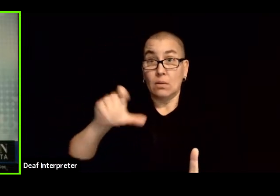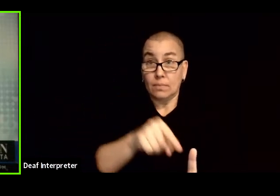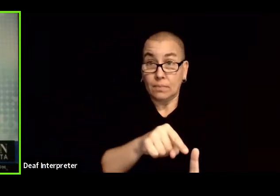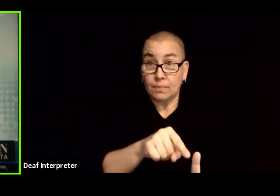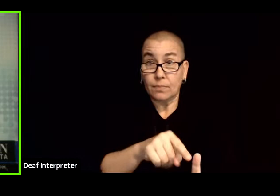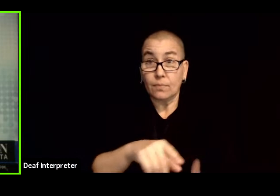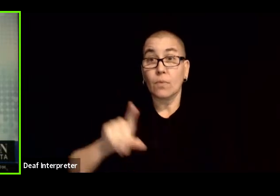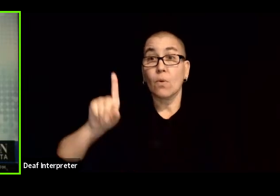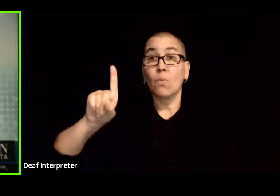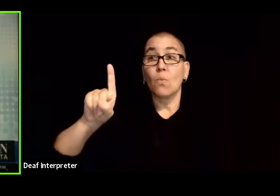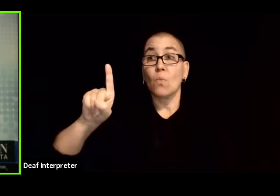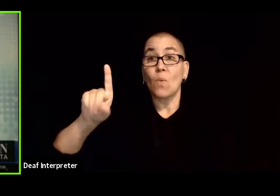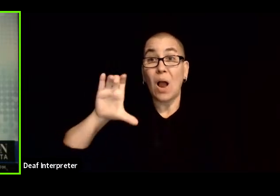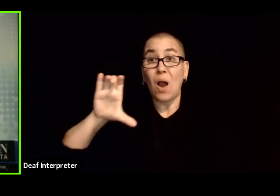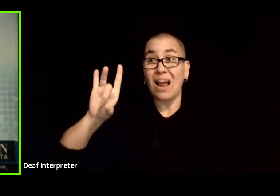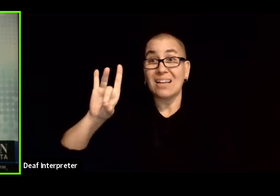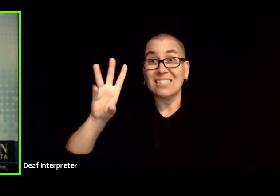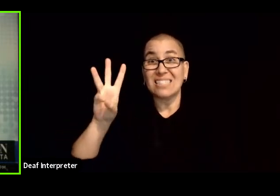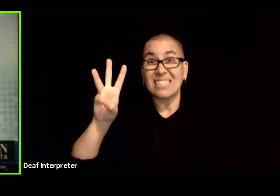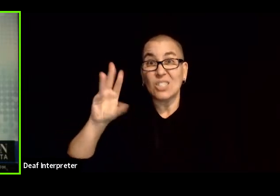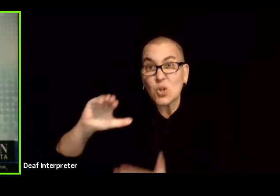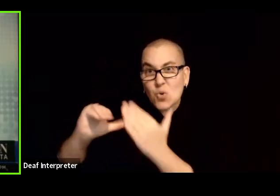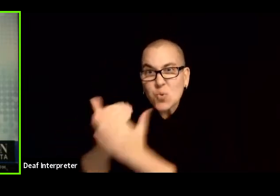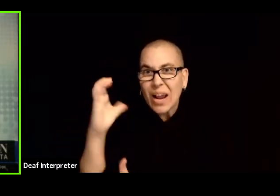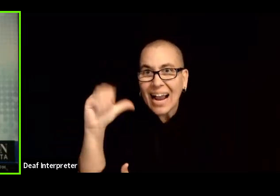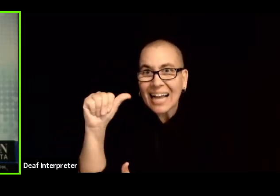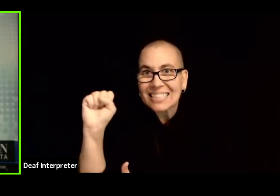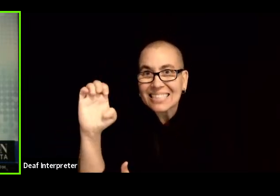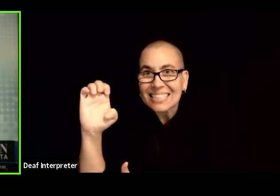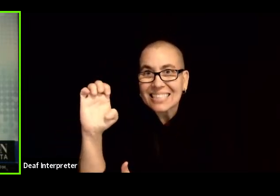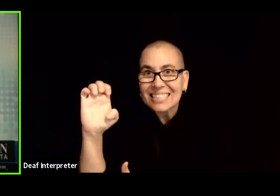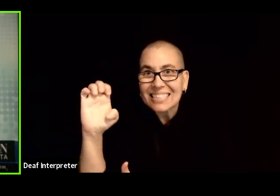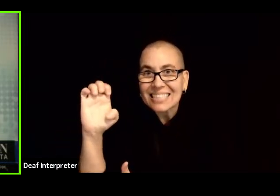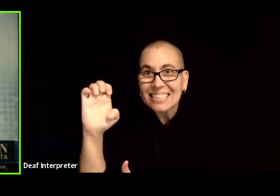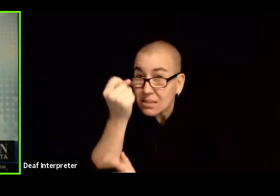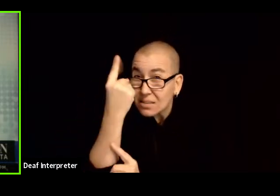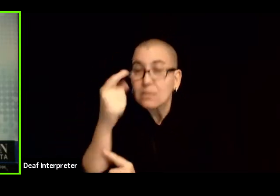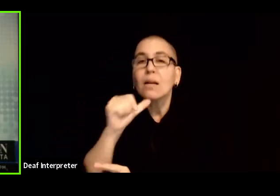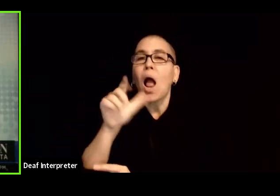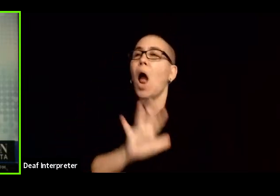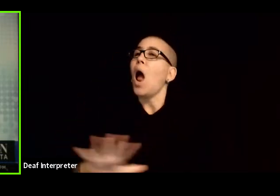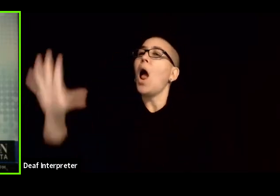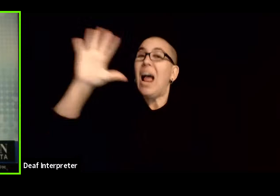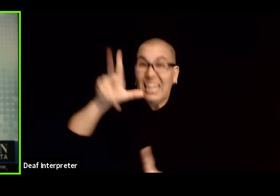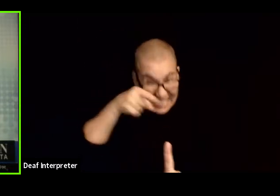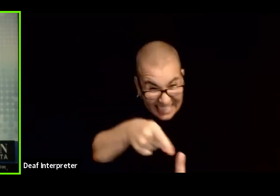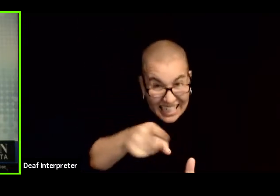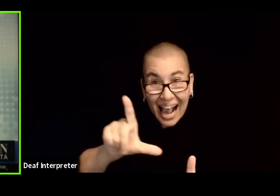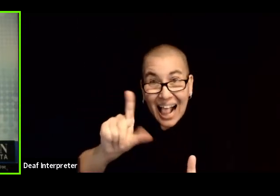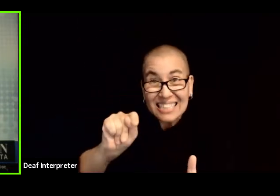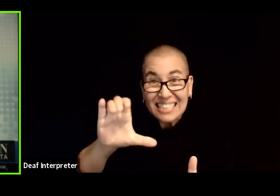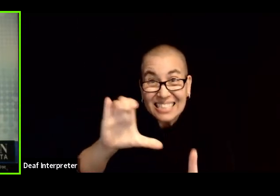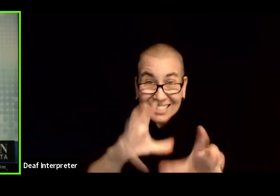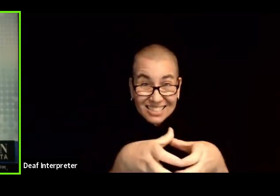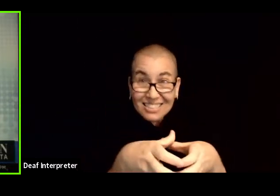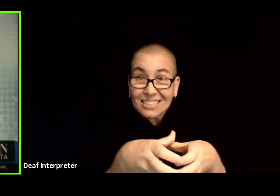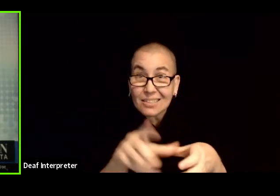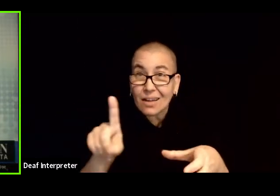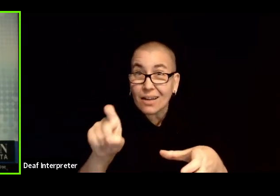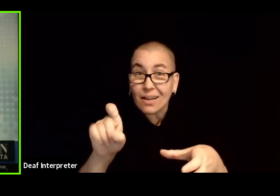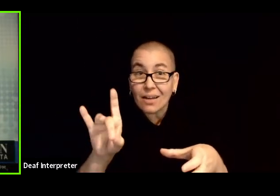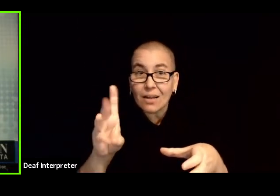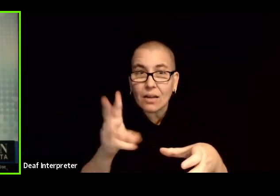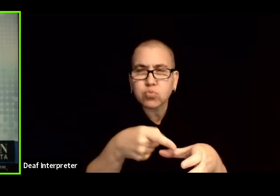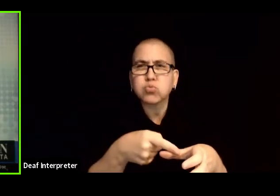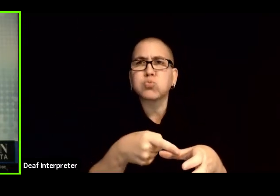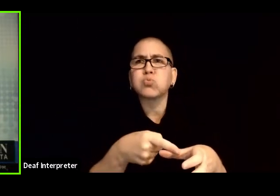alone. This shows that even with the good work that's taken place, even with the flood walls we've built up, if the waters